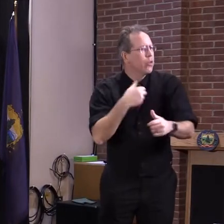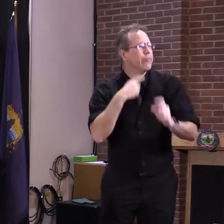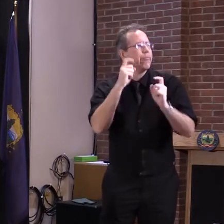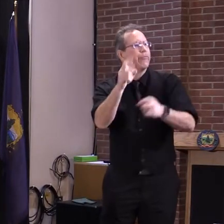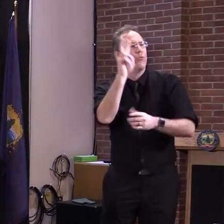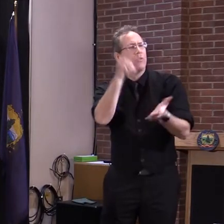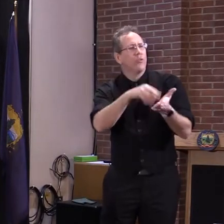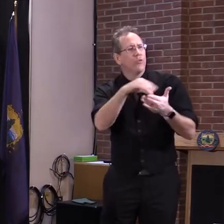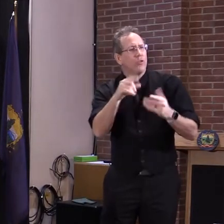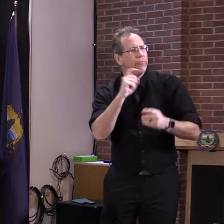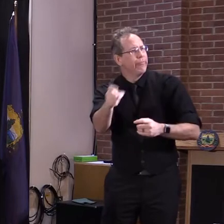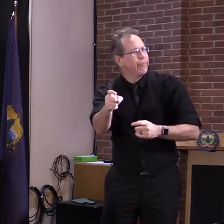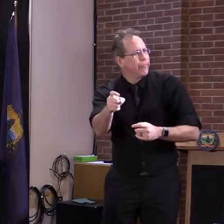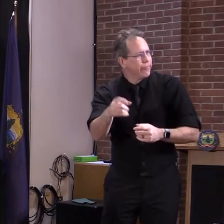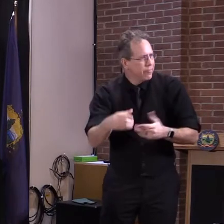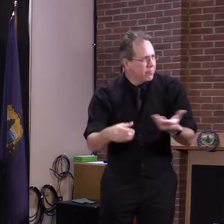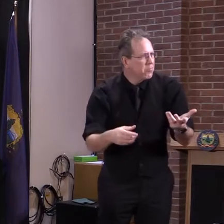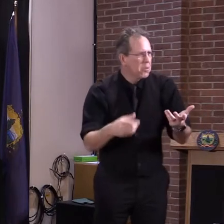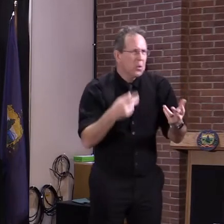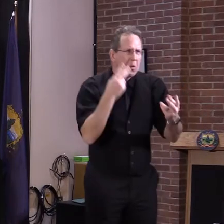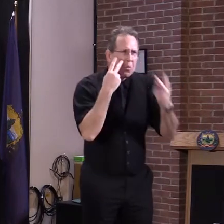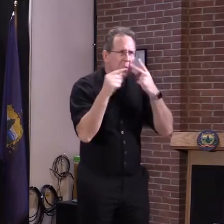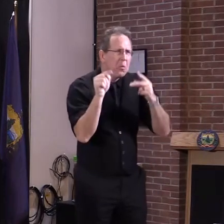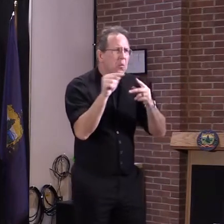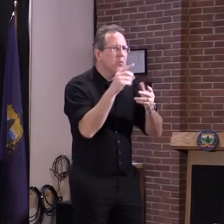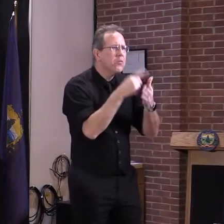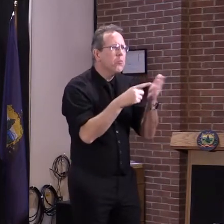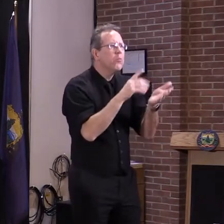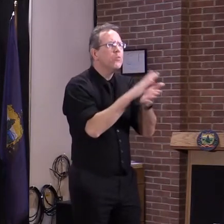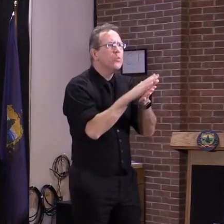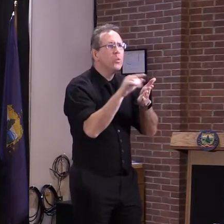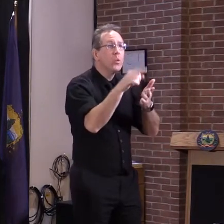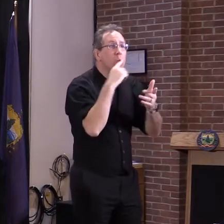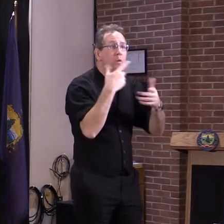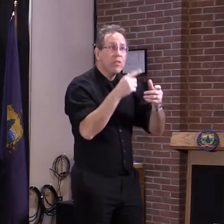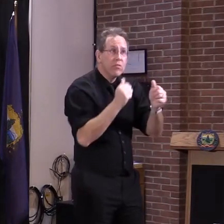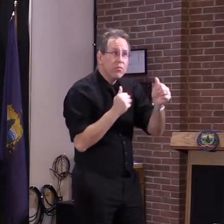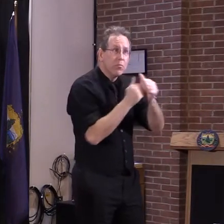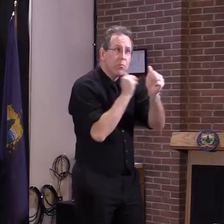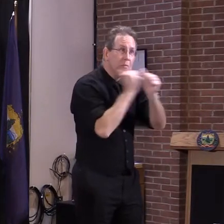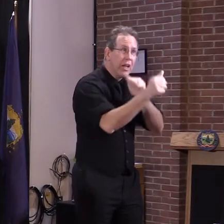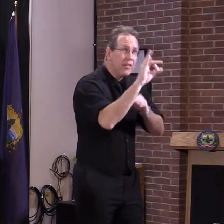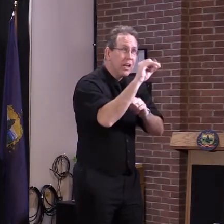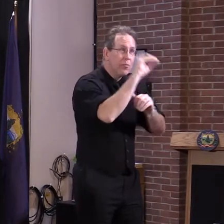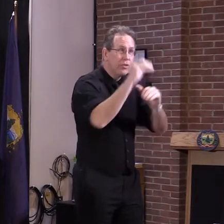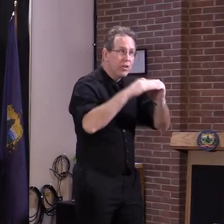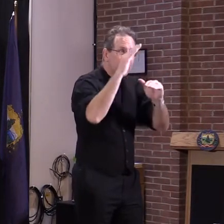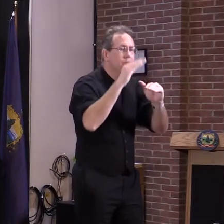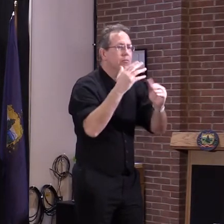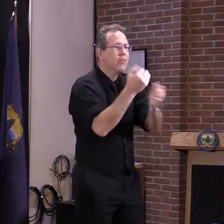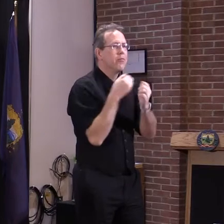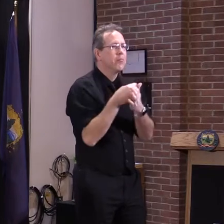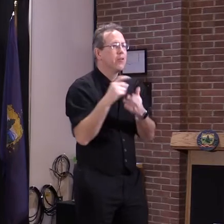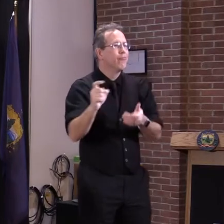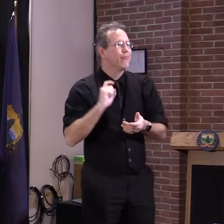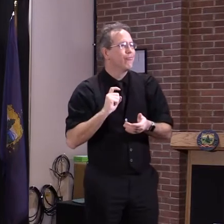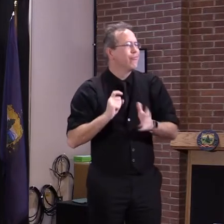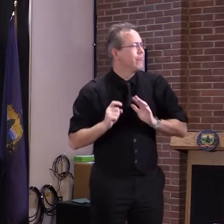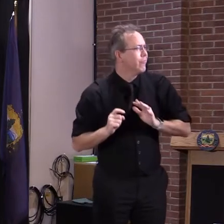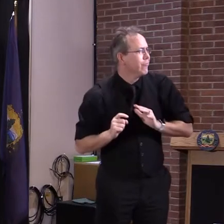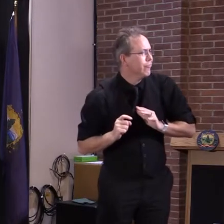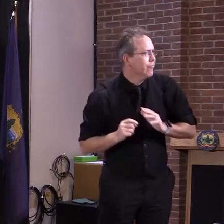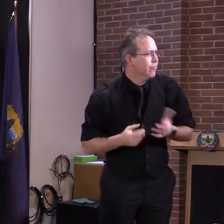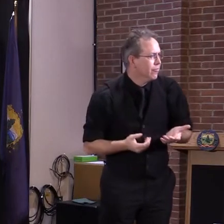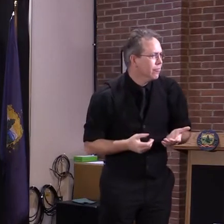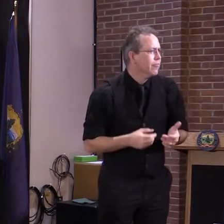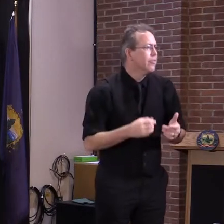schools become eligible for this award in the coming weeks. We're also working with the health department to do some reporting on student vaccination rates